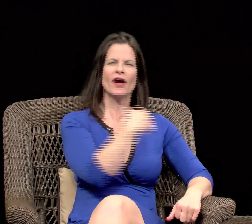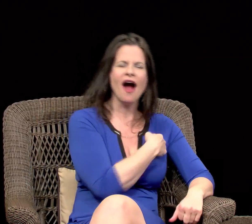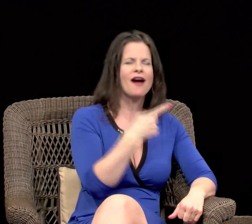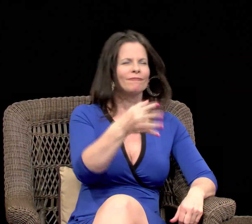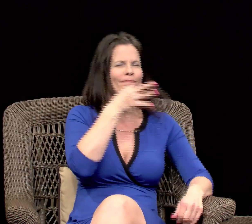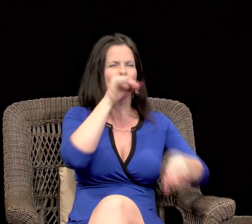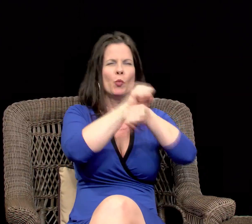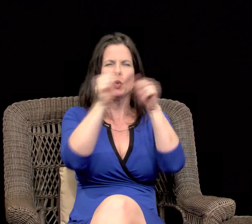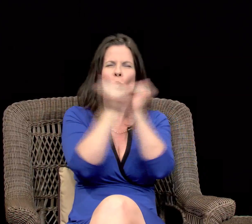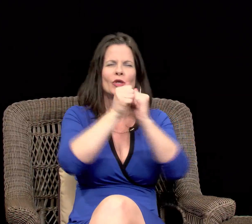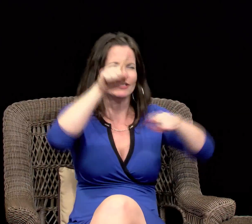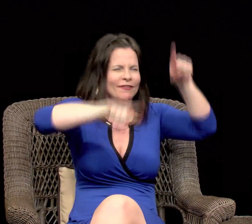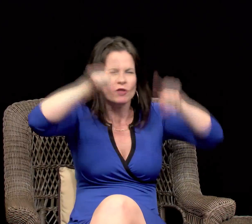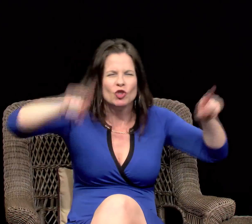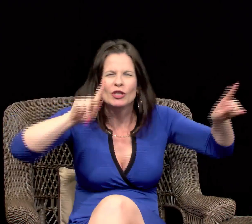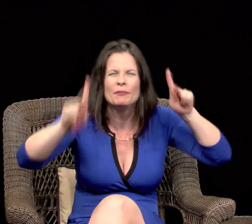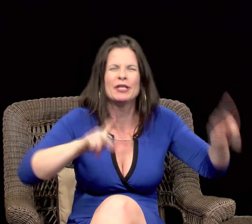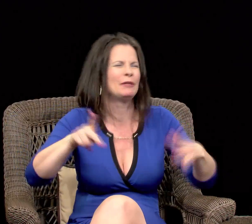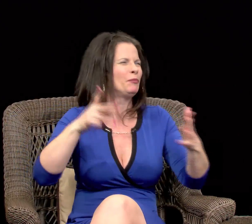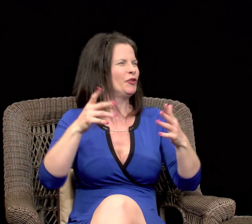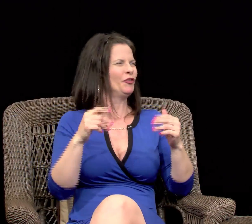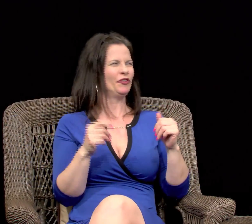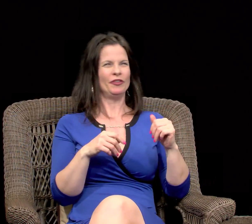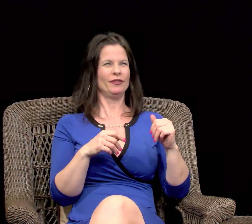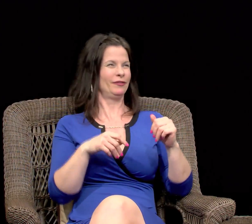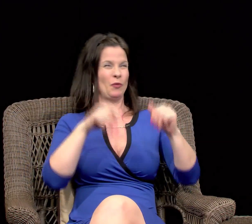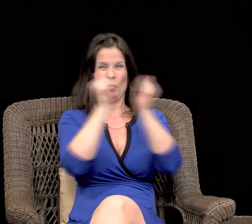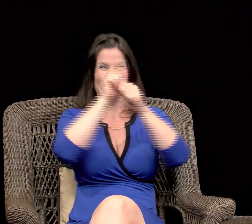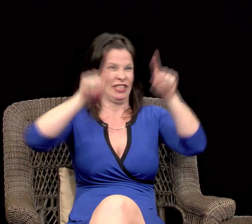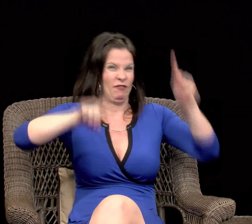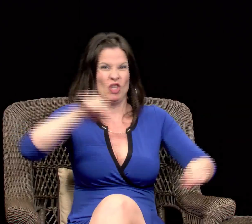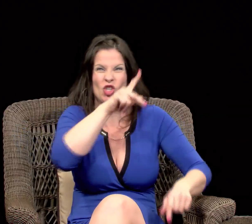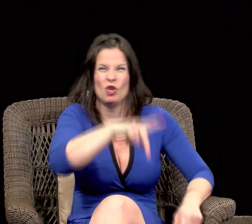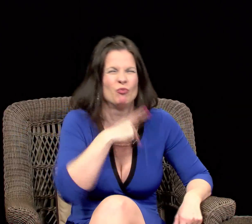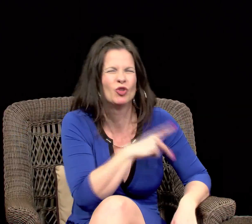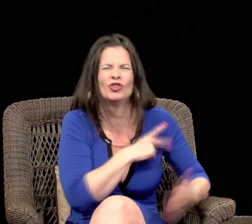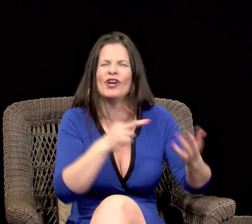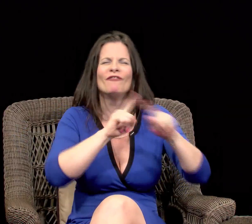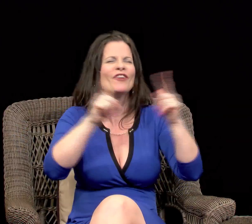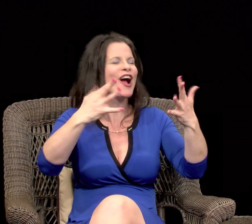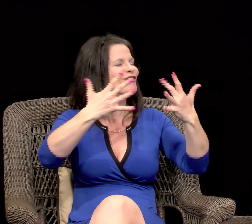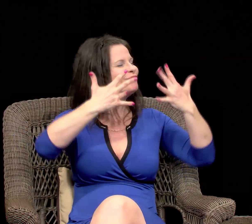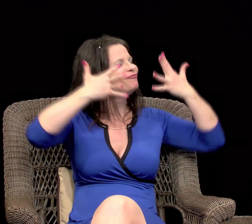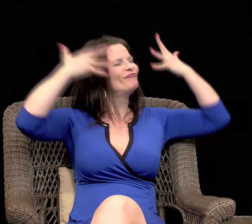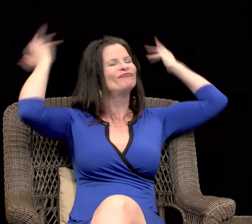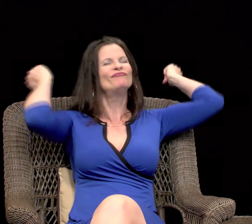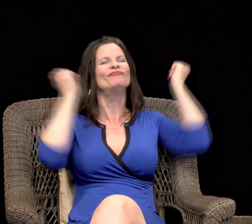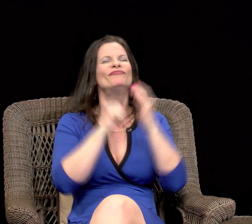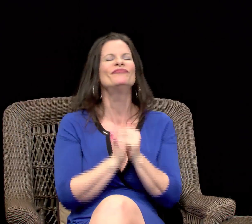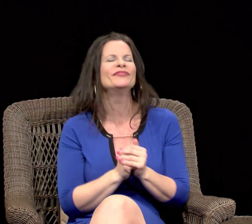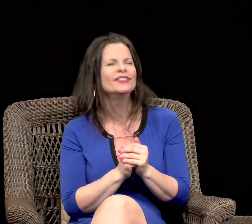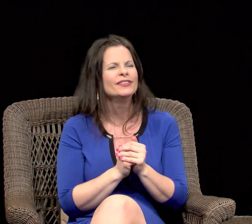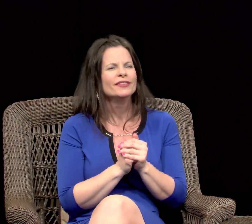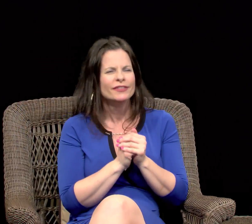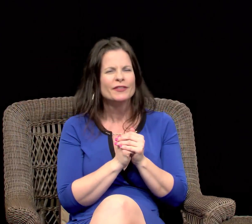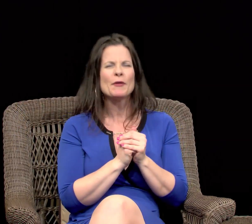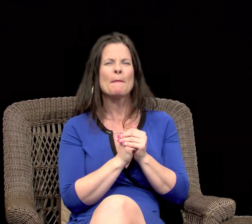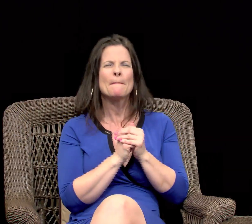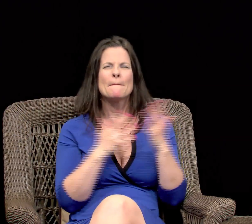about all of us. She is adept in working with a variety of people and different personalities, and she still maintains